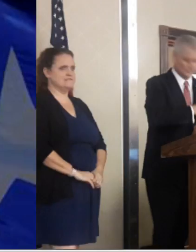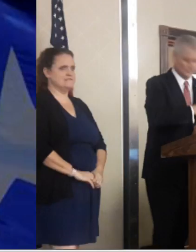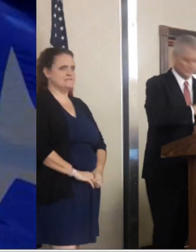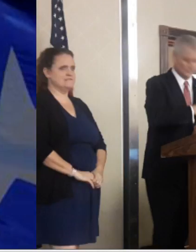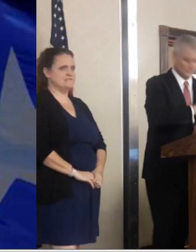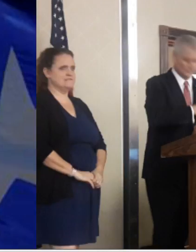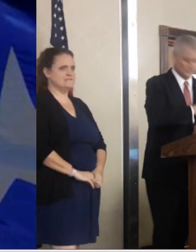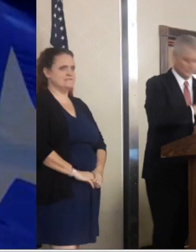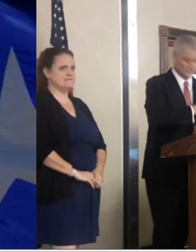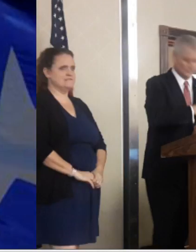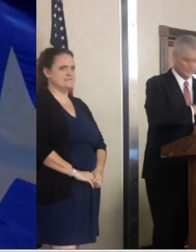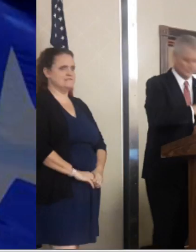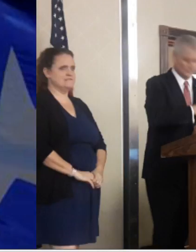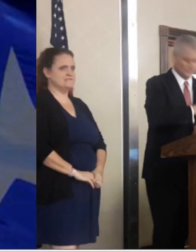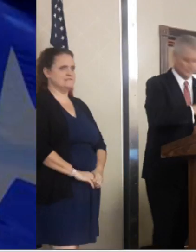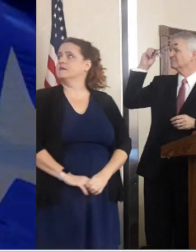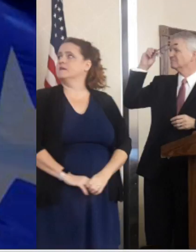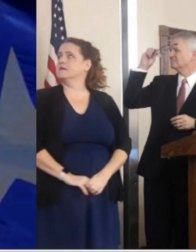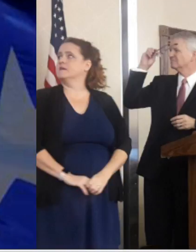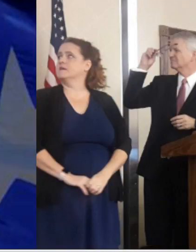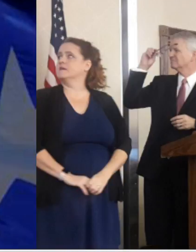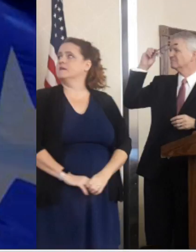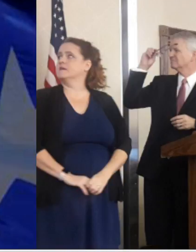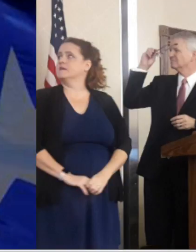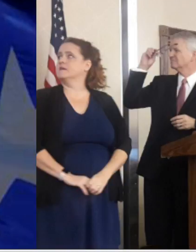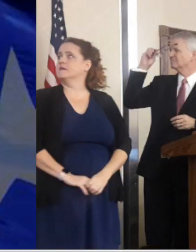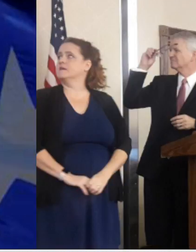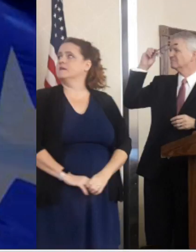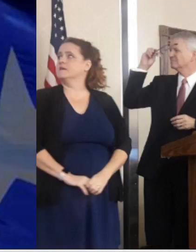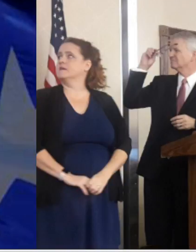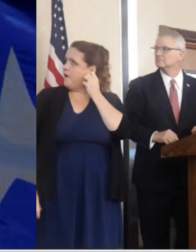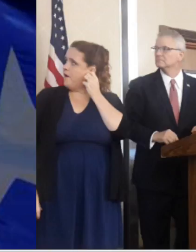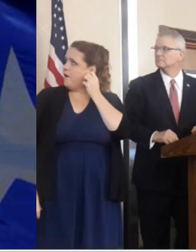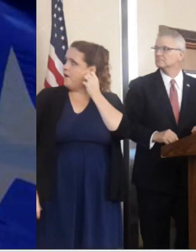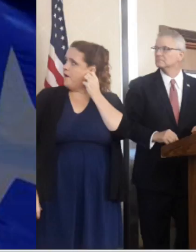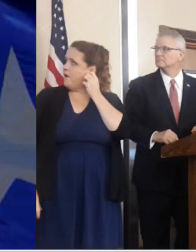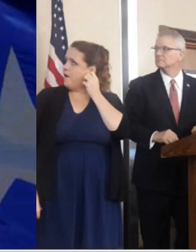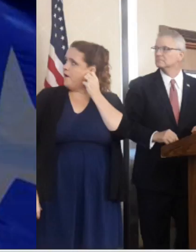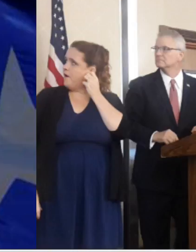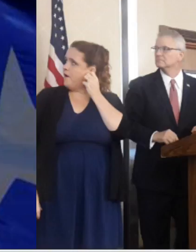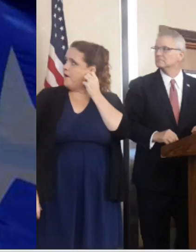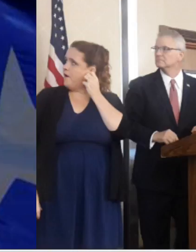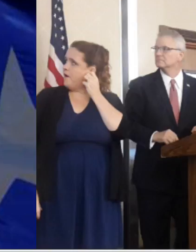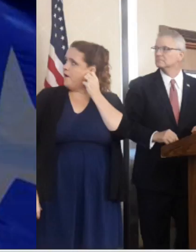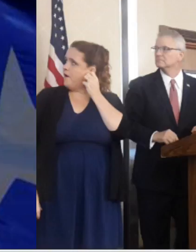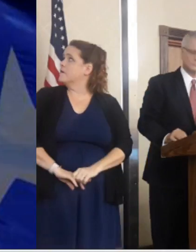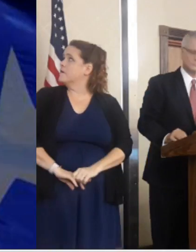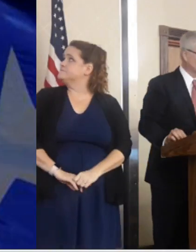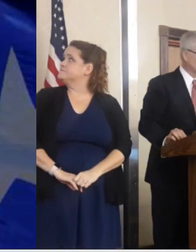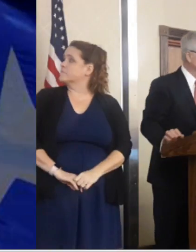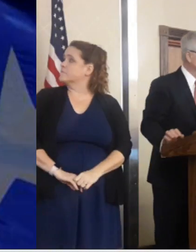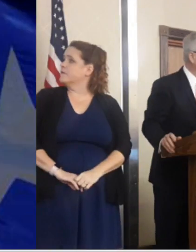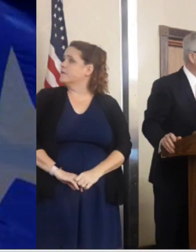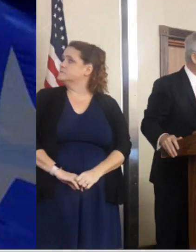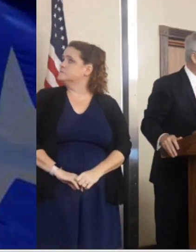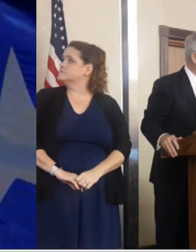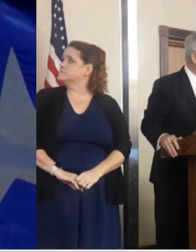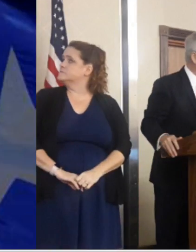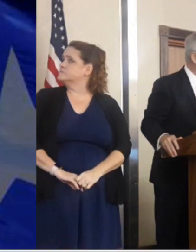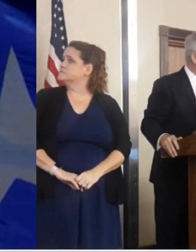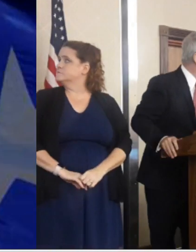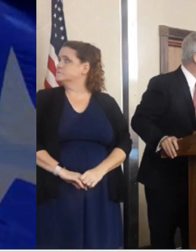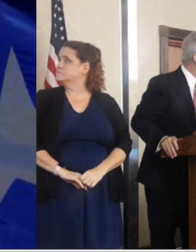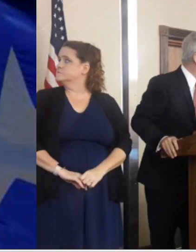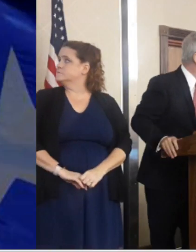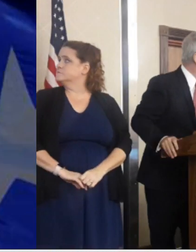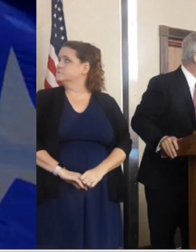You have a sound on it? You want this with it? Yeah. Sorry. Okay, yeah. Well,